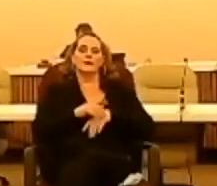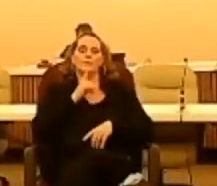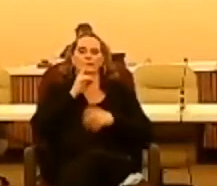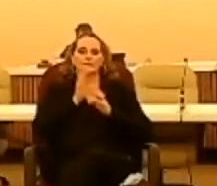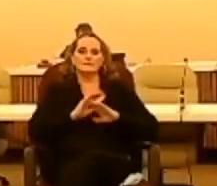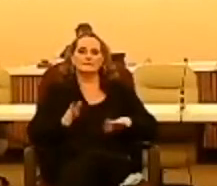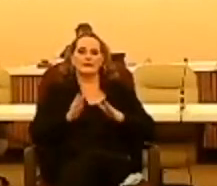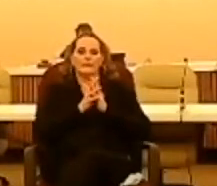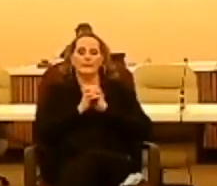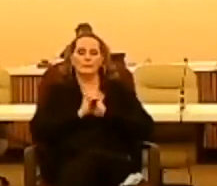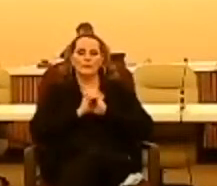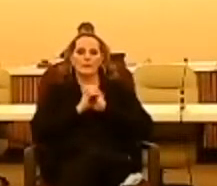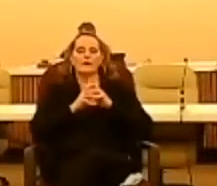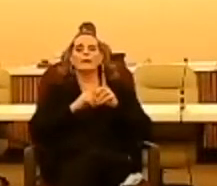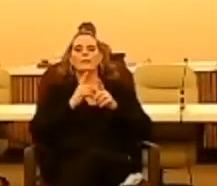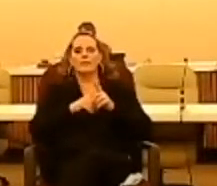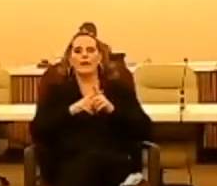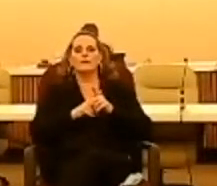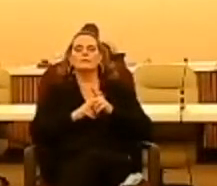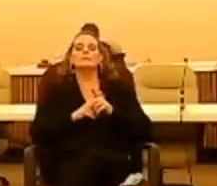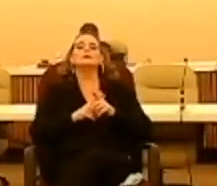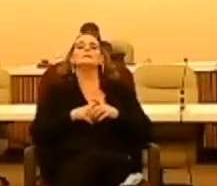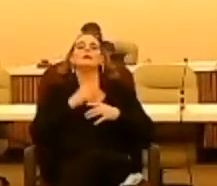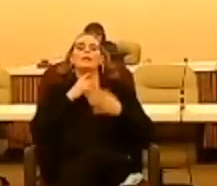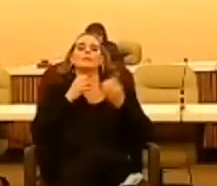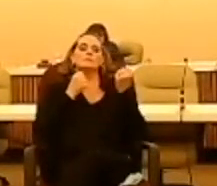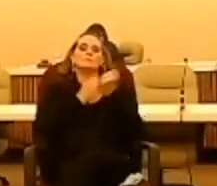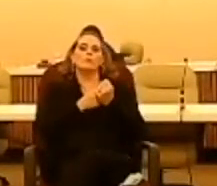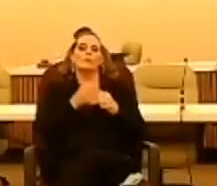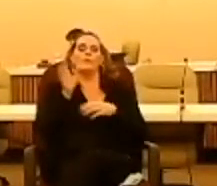prayer followed by the Pledge of Allegiance to the flag.